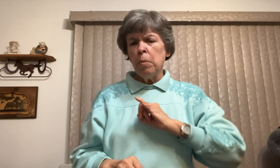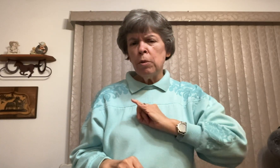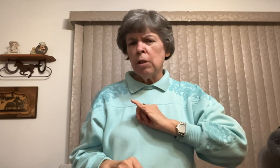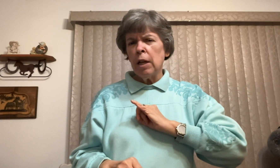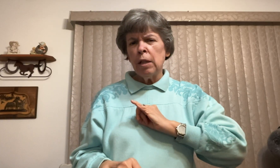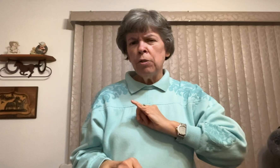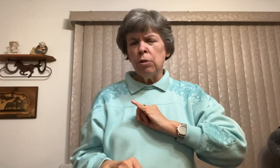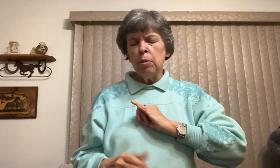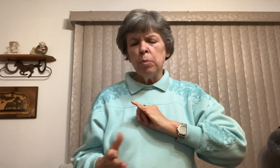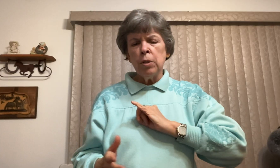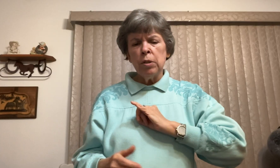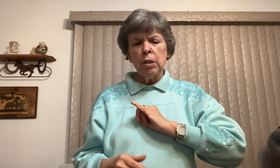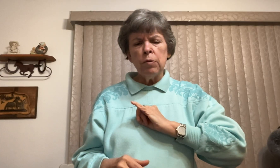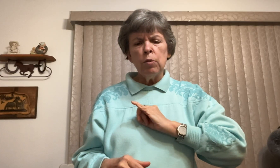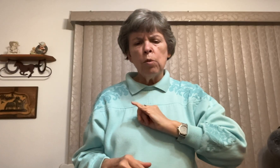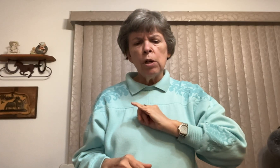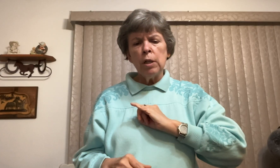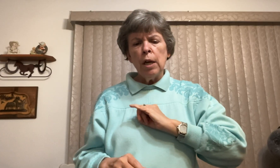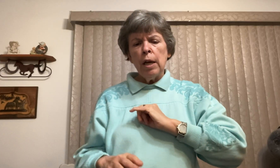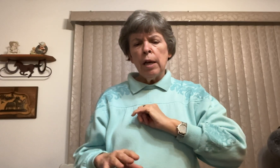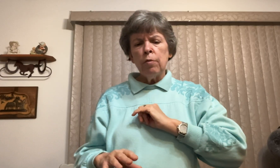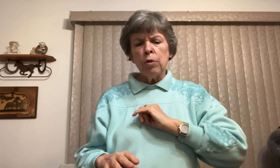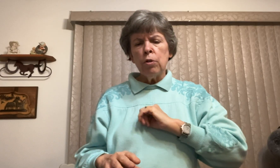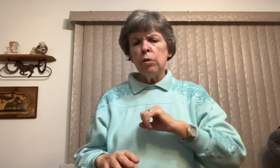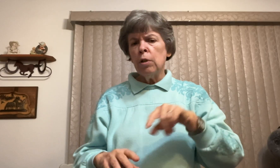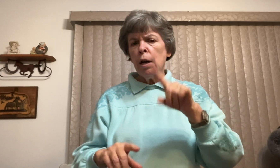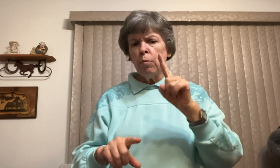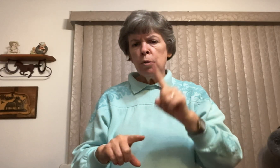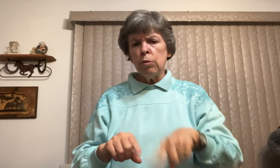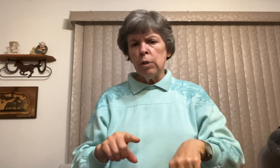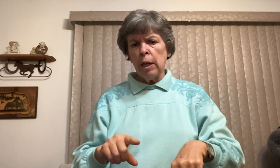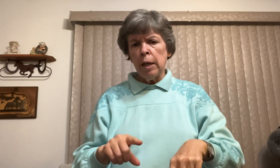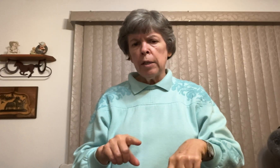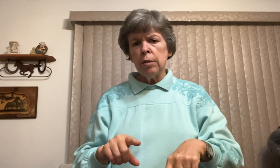most likely. You could put this in if you want. And for could not, we'll do can't.